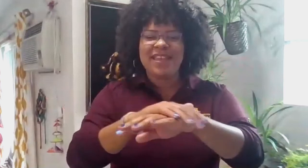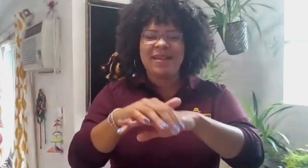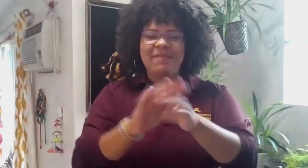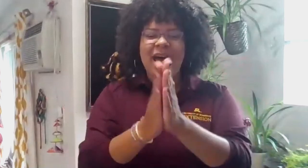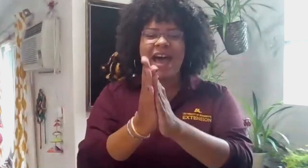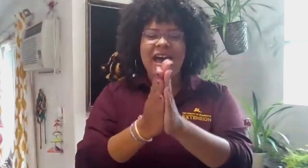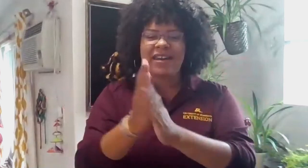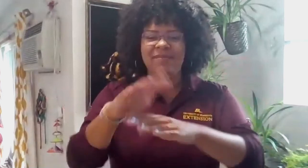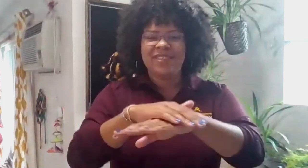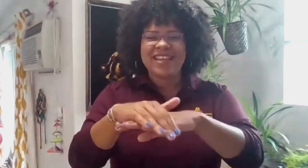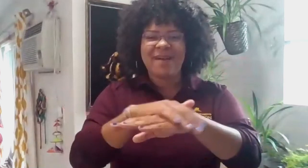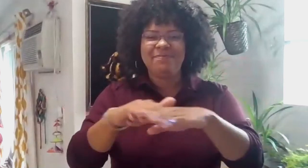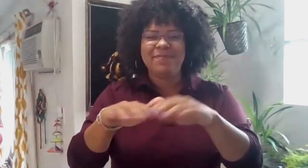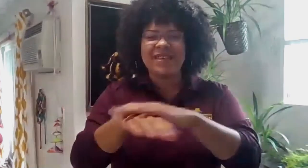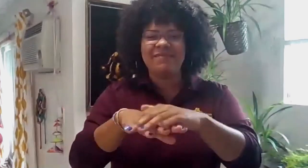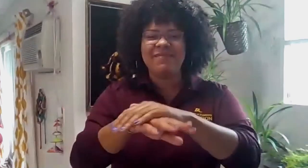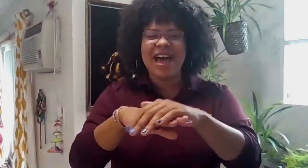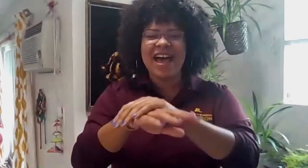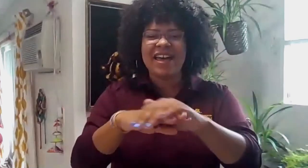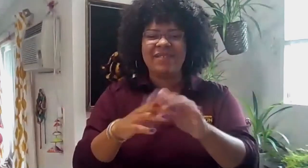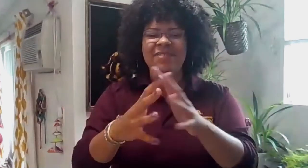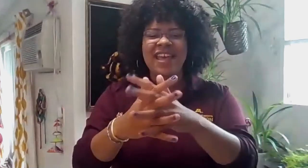and bottoms, tops and bottoms,